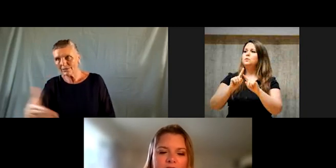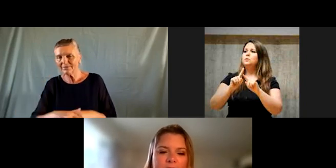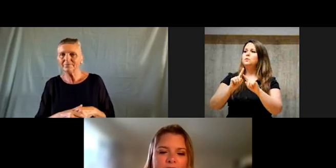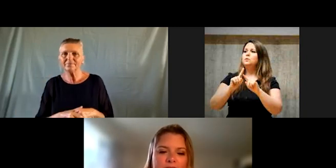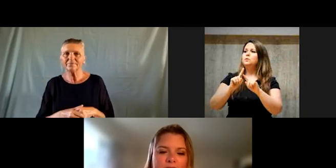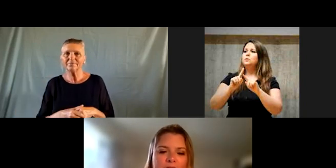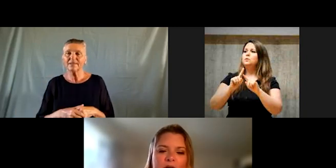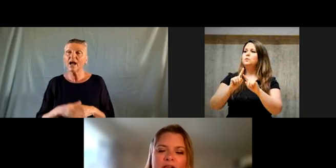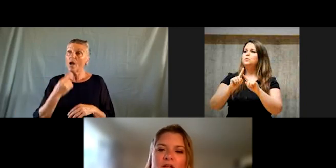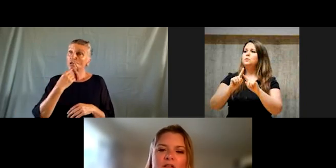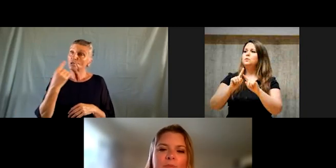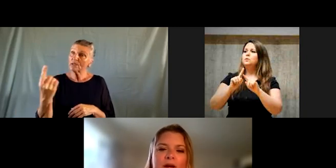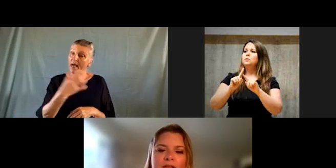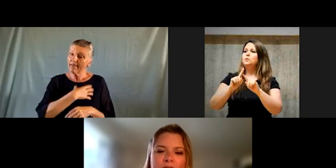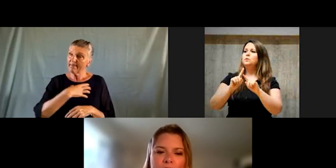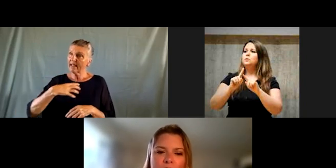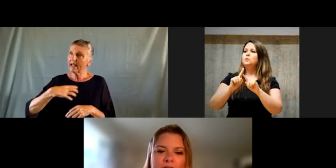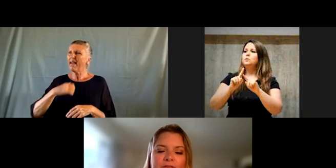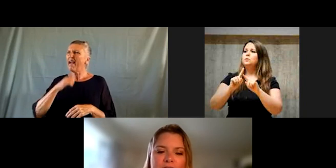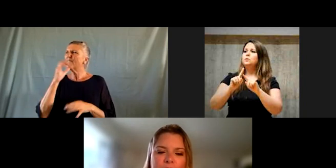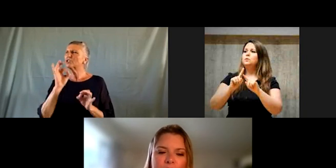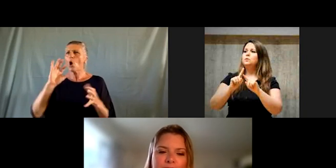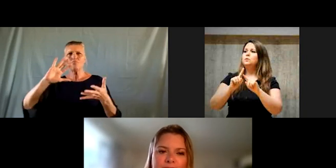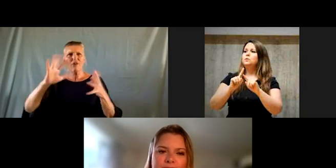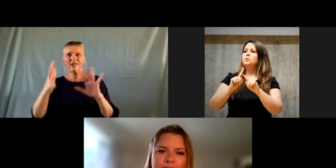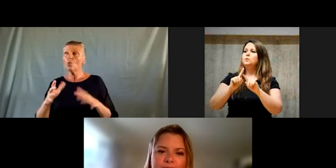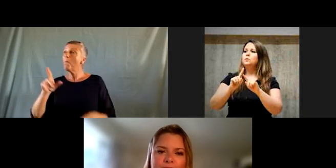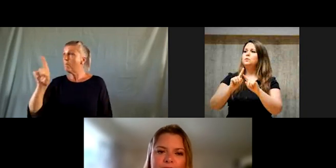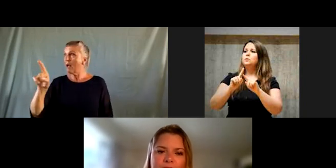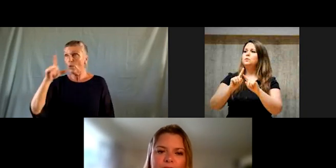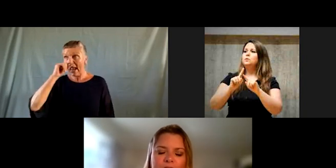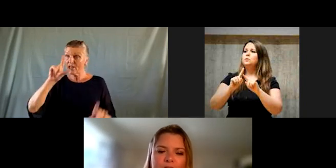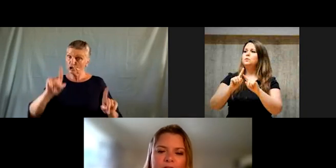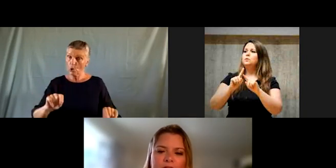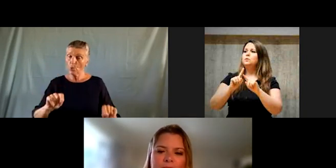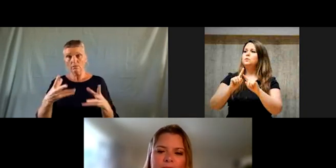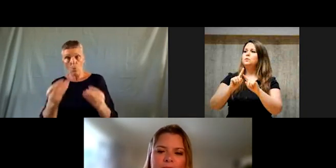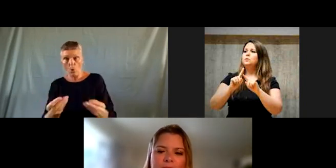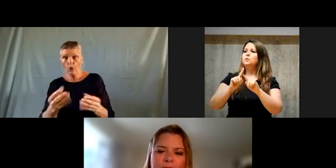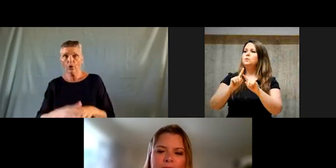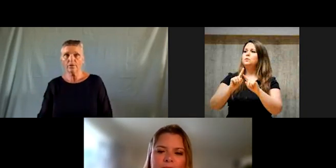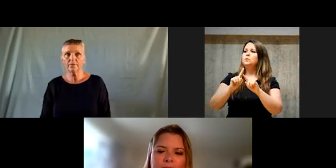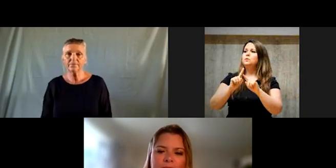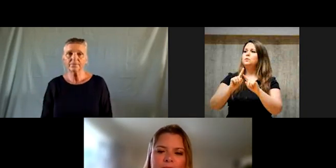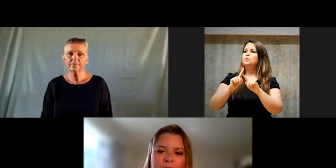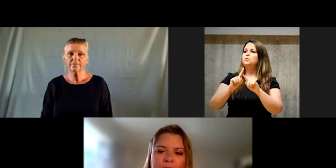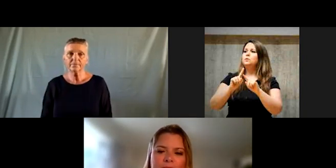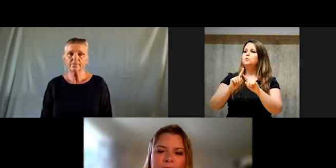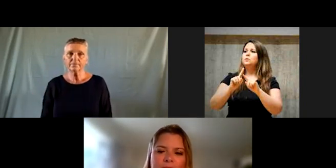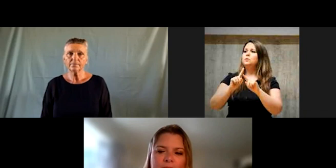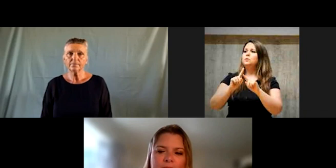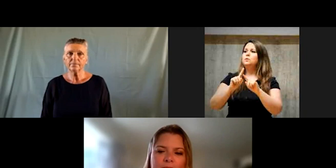the government what is not practical or feasible. You are connected to computer audio alert. Zoom